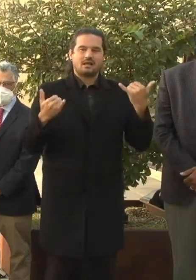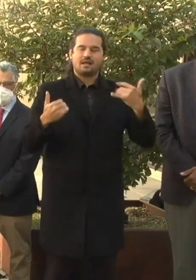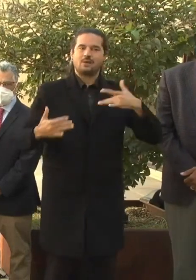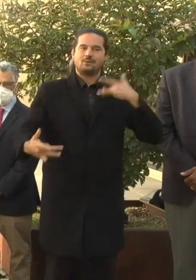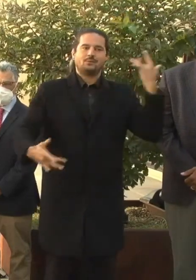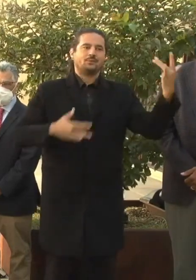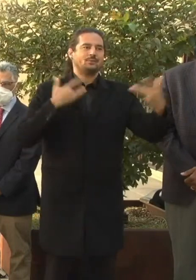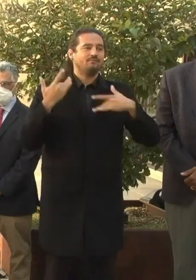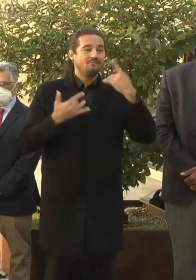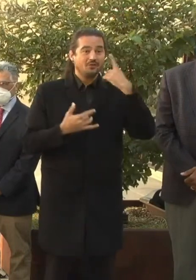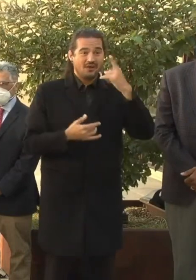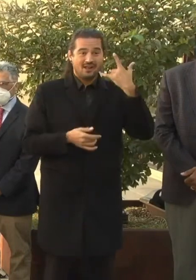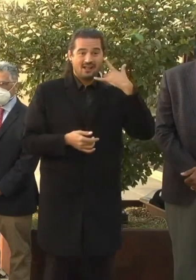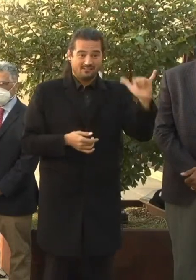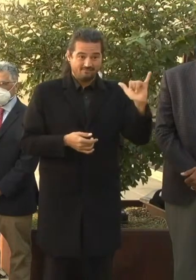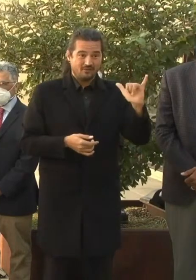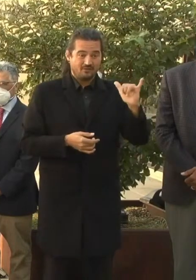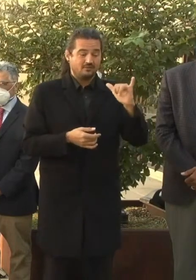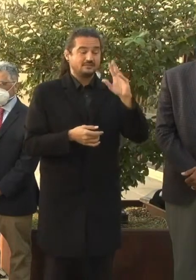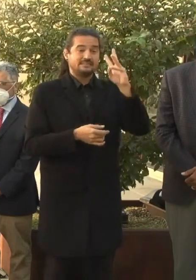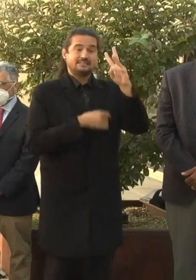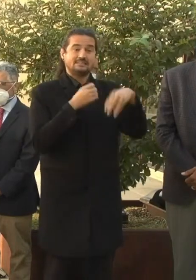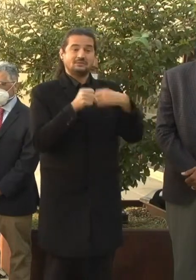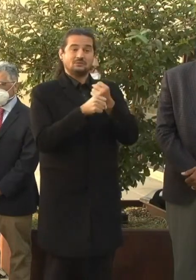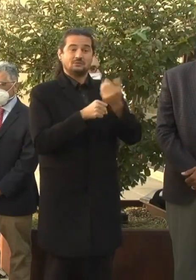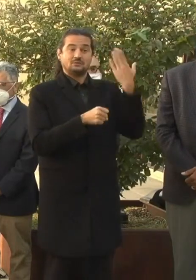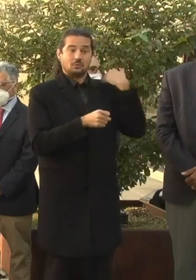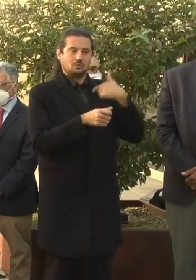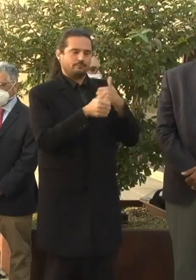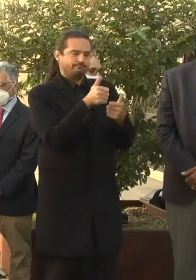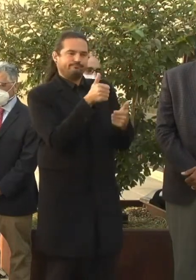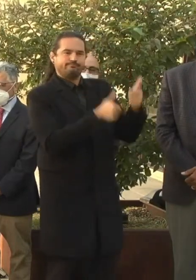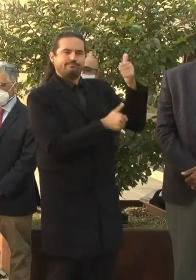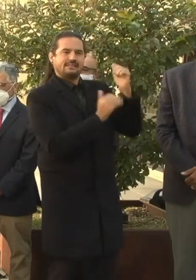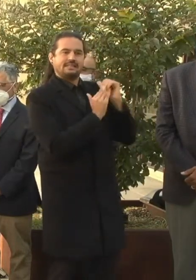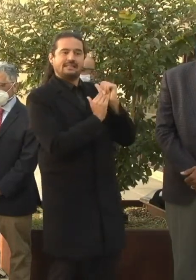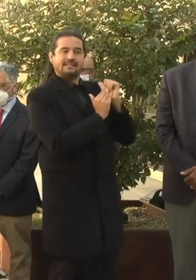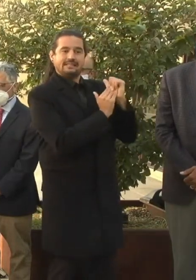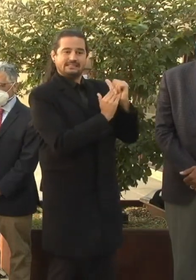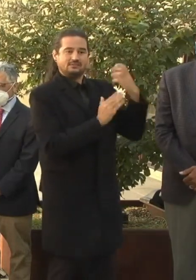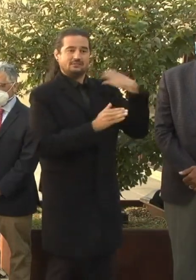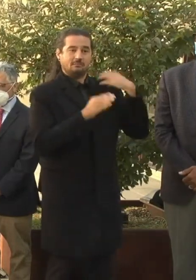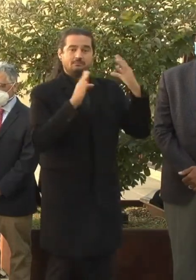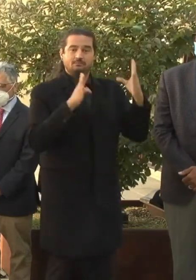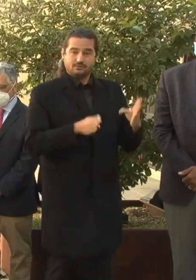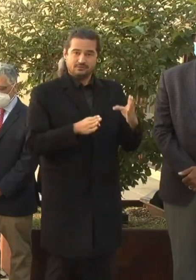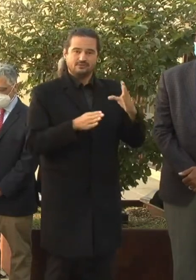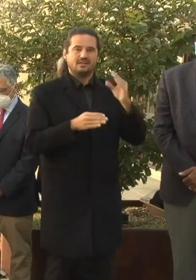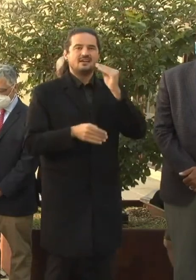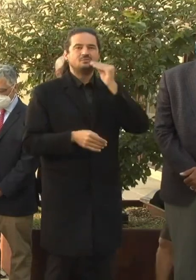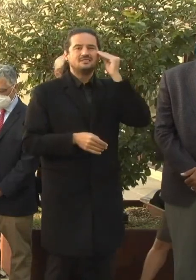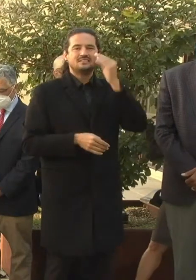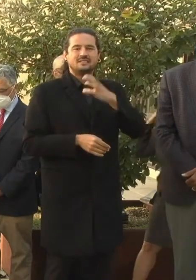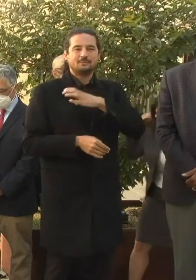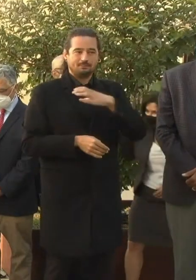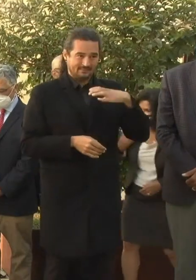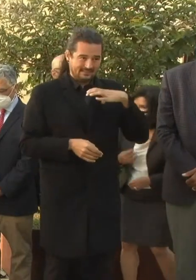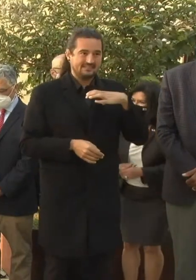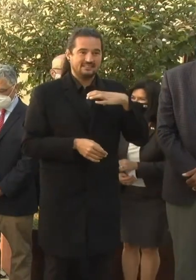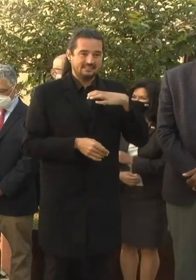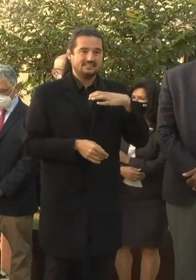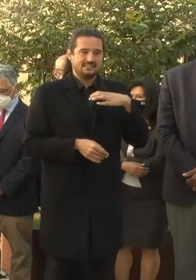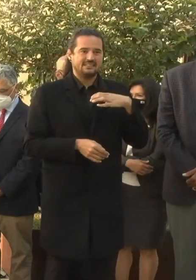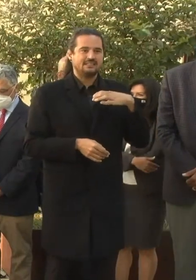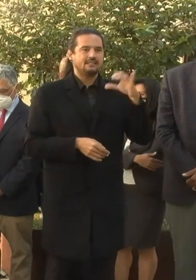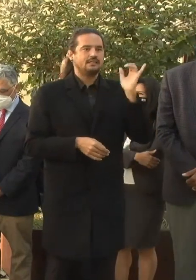became chair of the Assembly Housing Committee, it was a fairly lonely experience because at that time, there was not